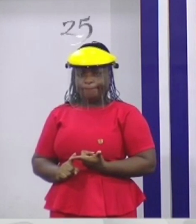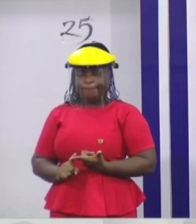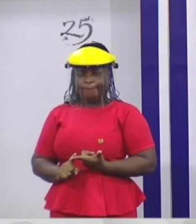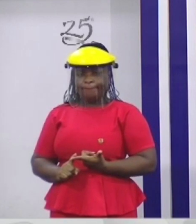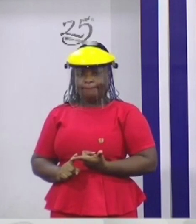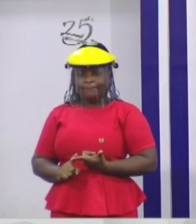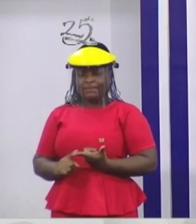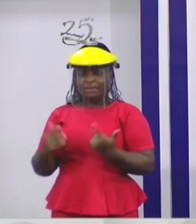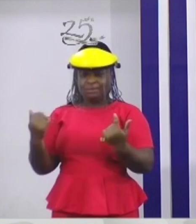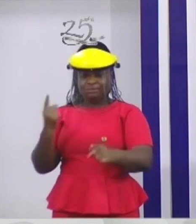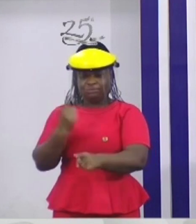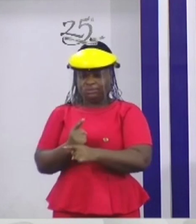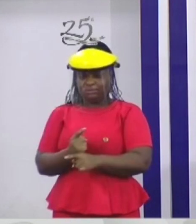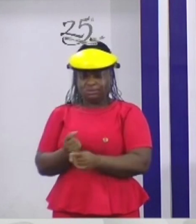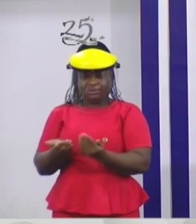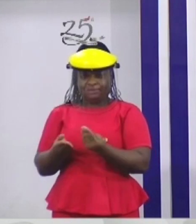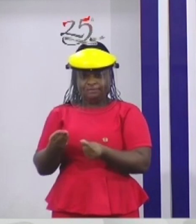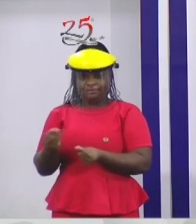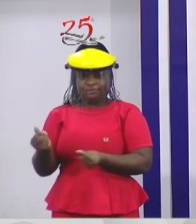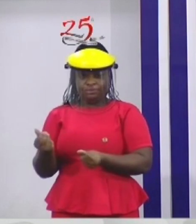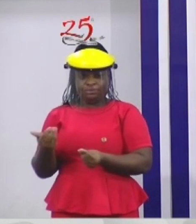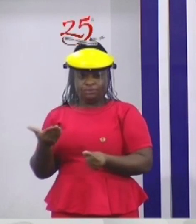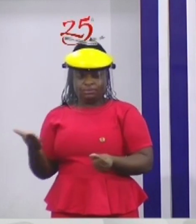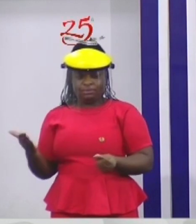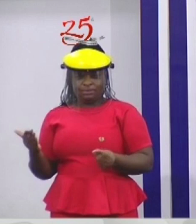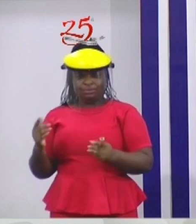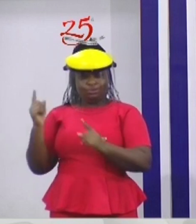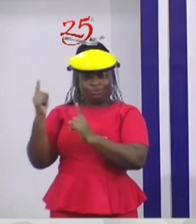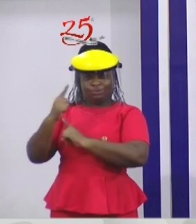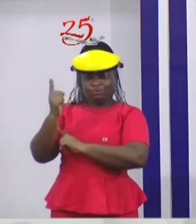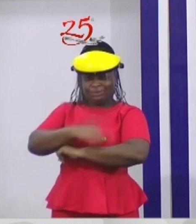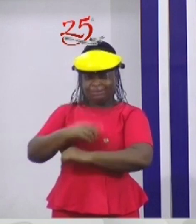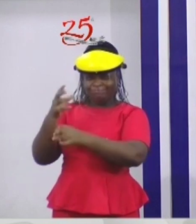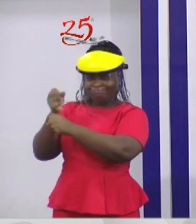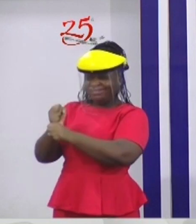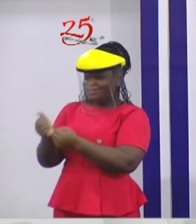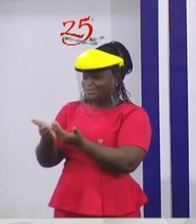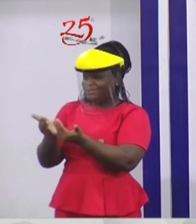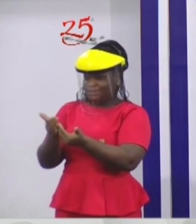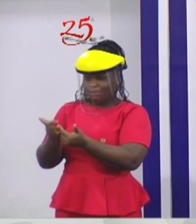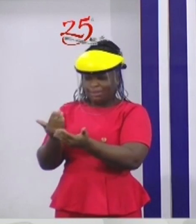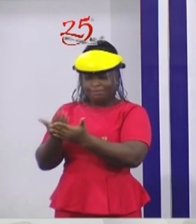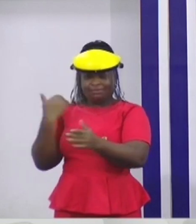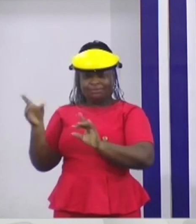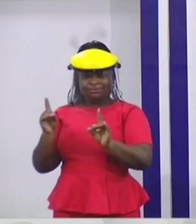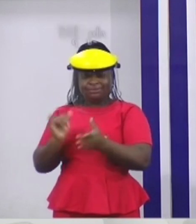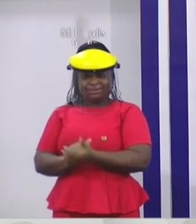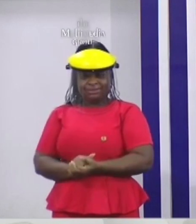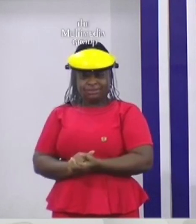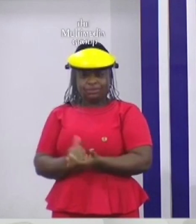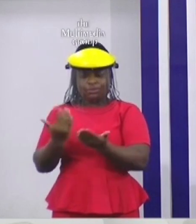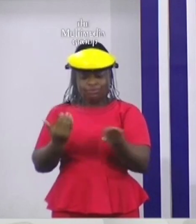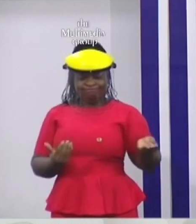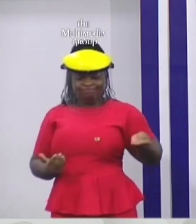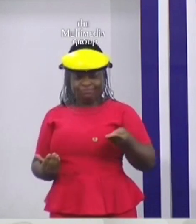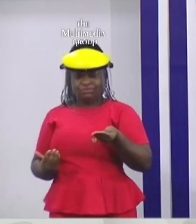427. So that's just a quick update on that one. We're going to take questions shortly. Today's brief is a pretty simple one. Before we do that, though, let me give you a